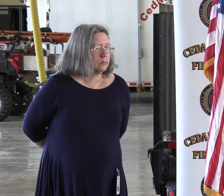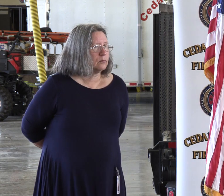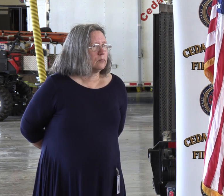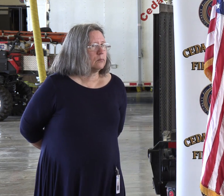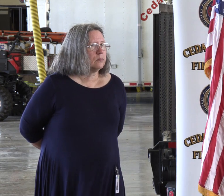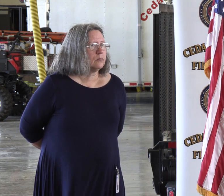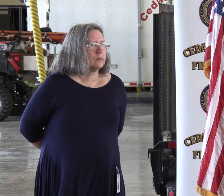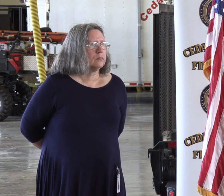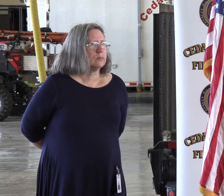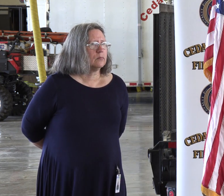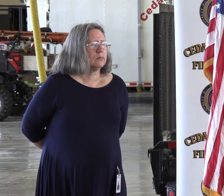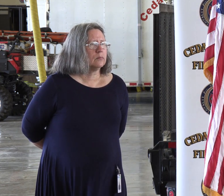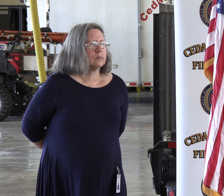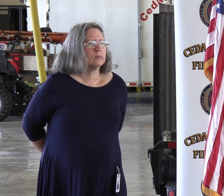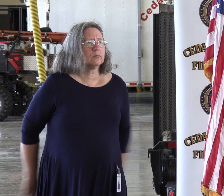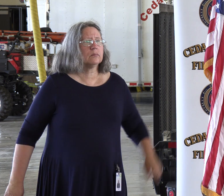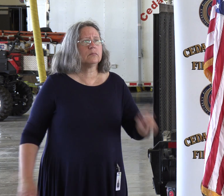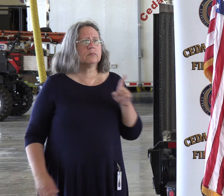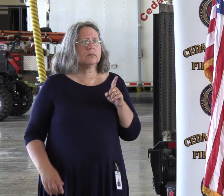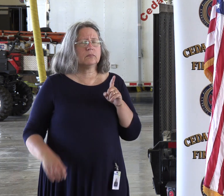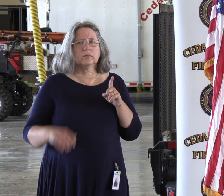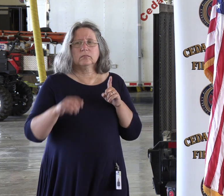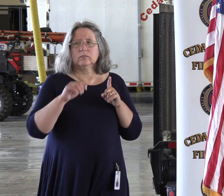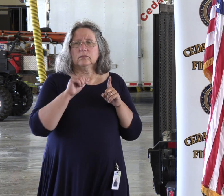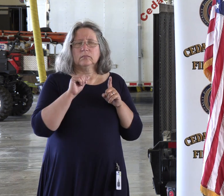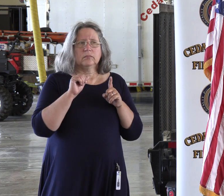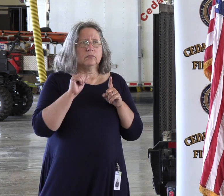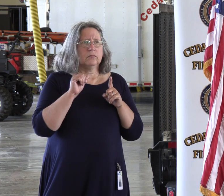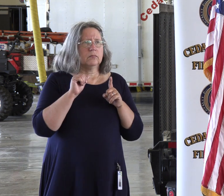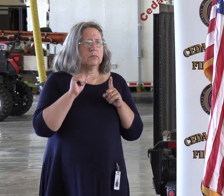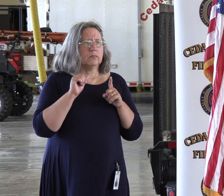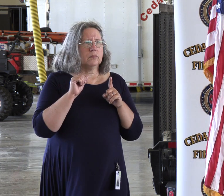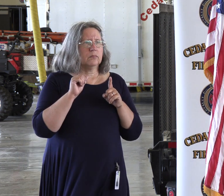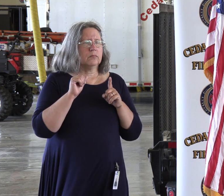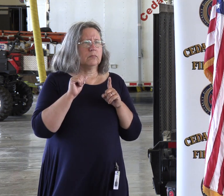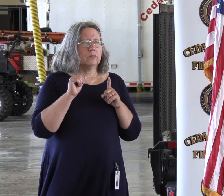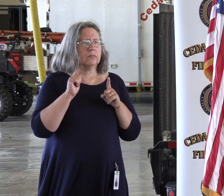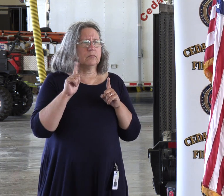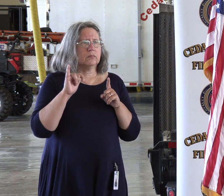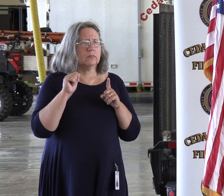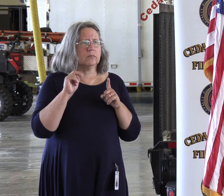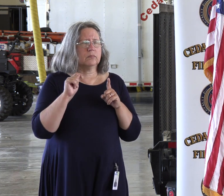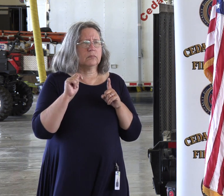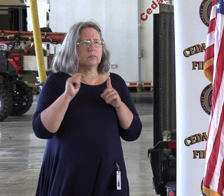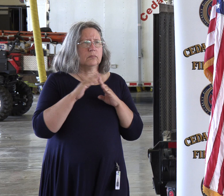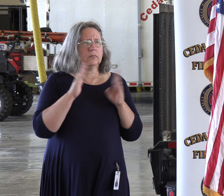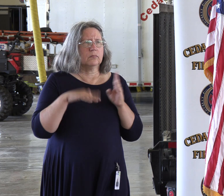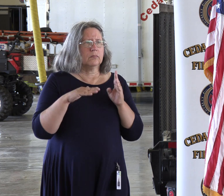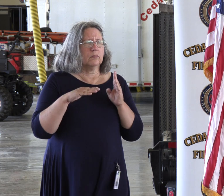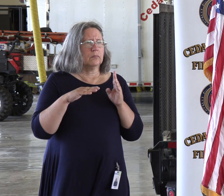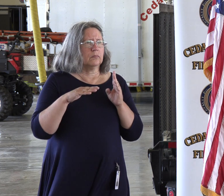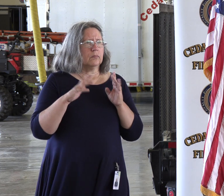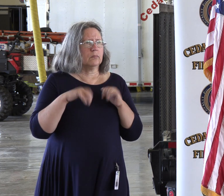Yeah, for Linn Energy, I know that these last houses that need to get back online, you mentioned that these are the most challenging houses in